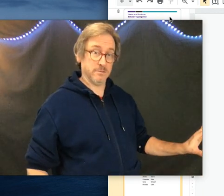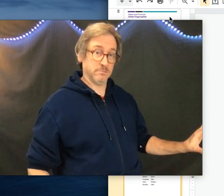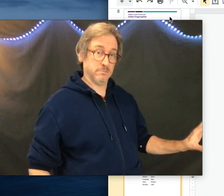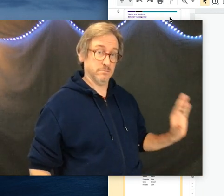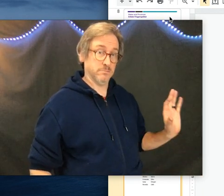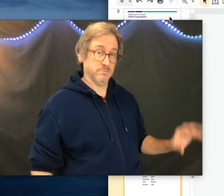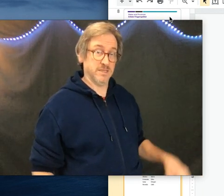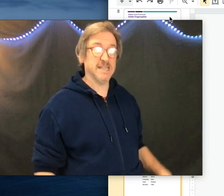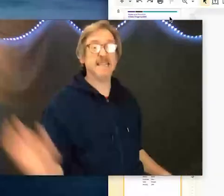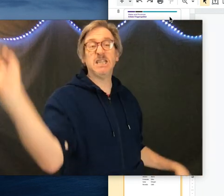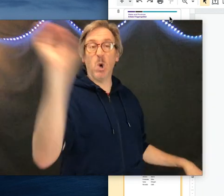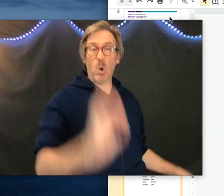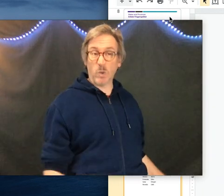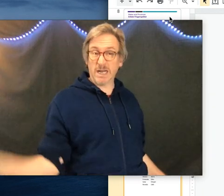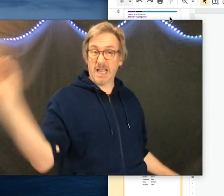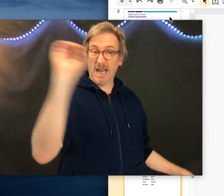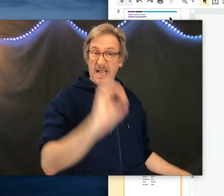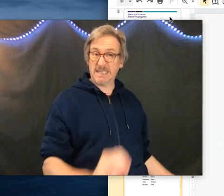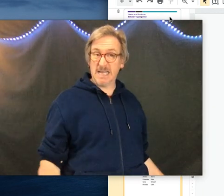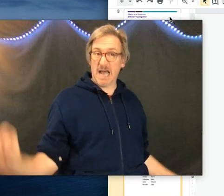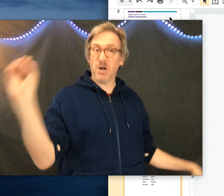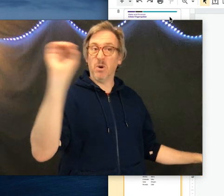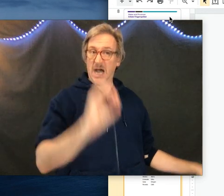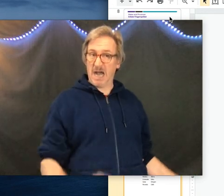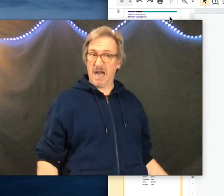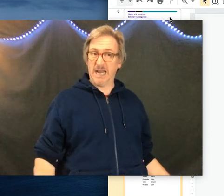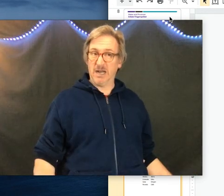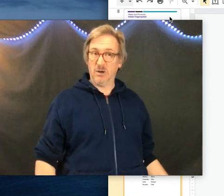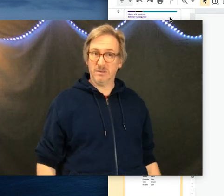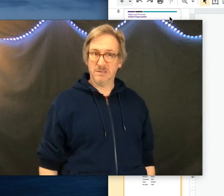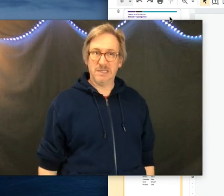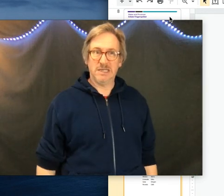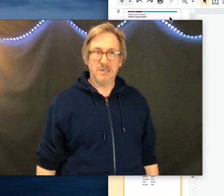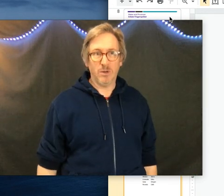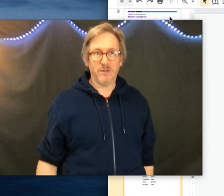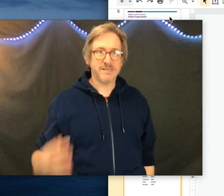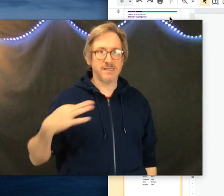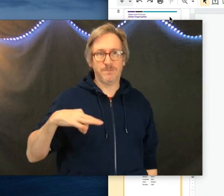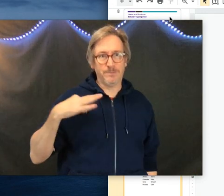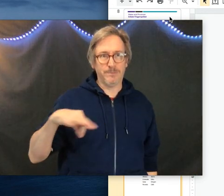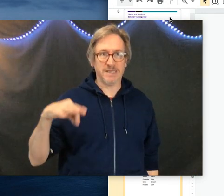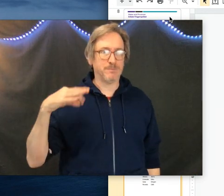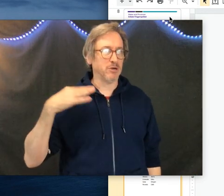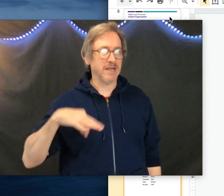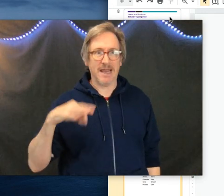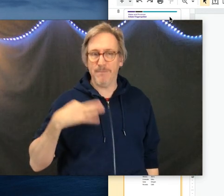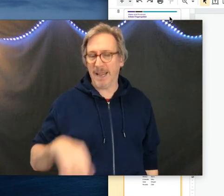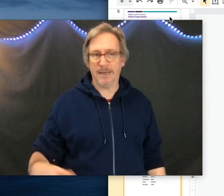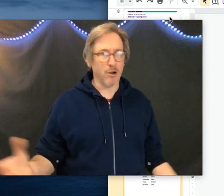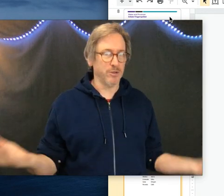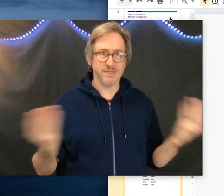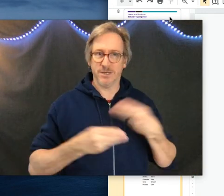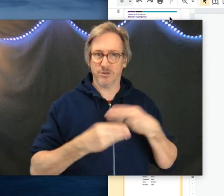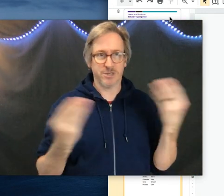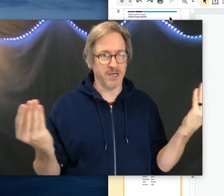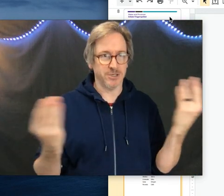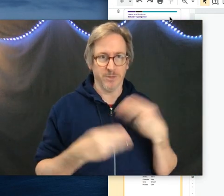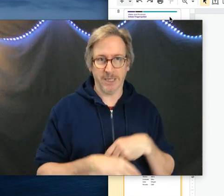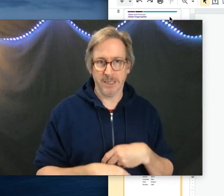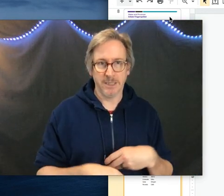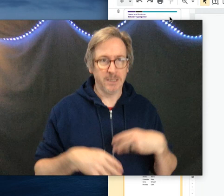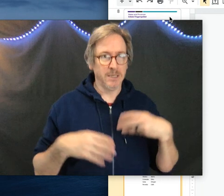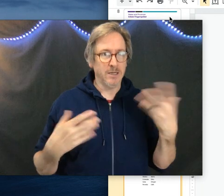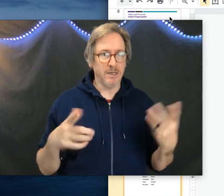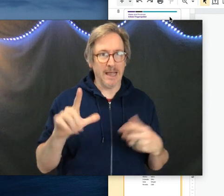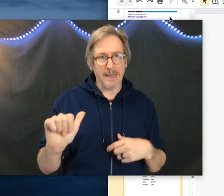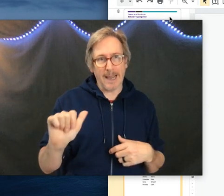that. This is Oregon. It's not Ohio. Well, this is Pittsburgh and Maine are used